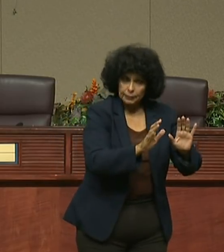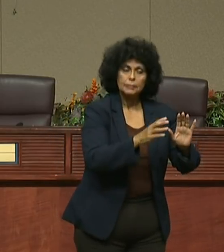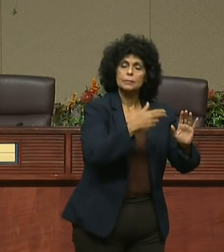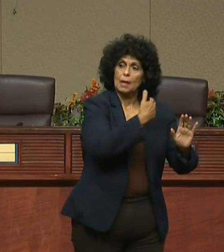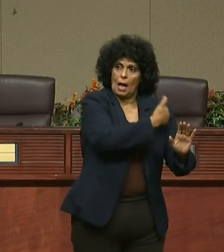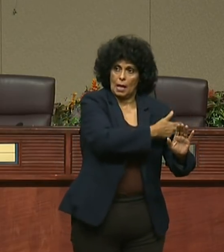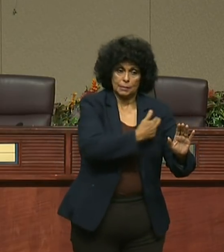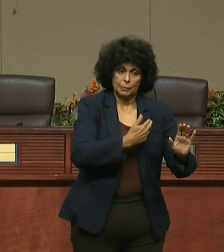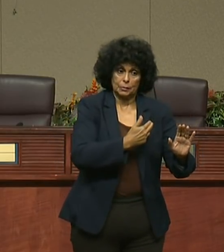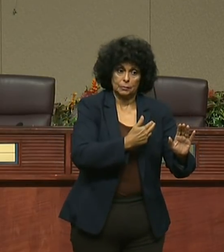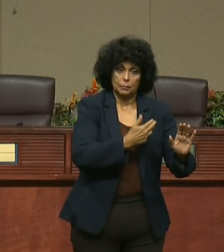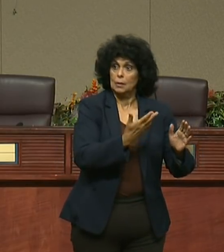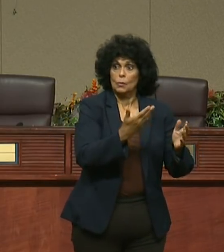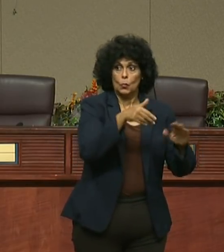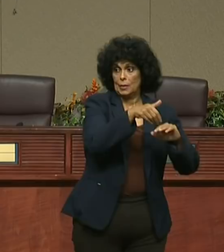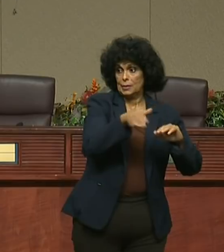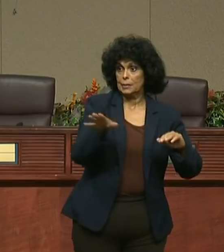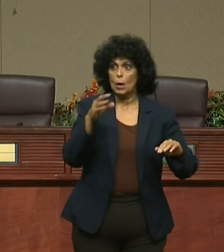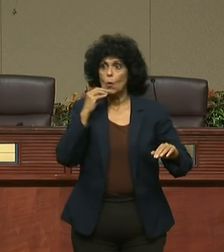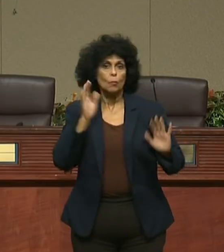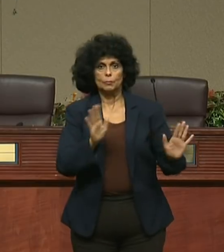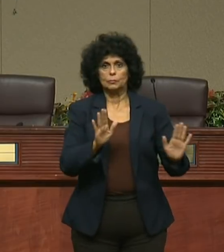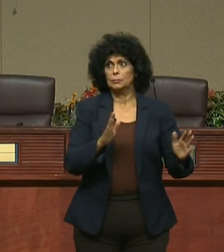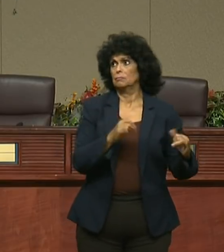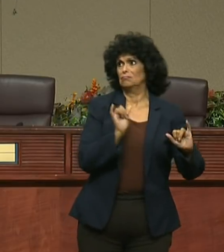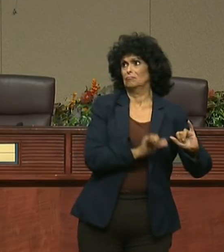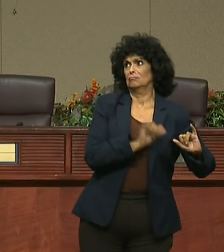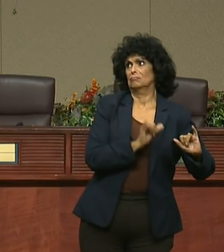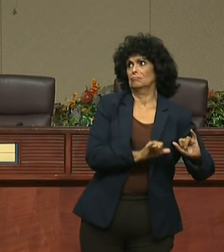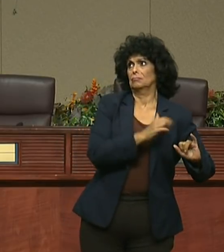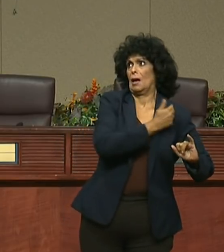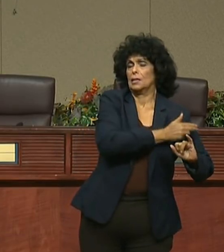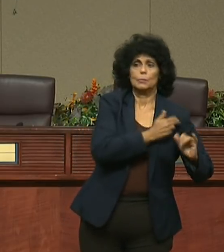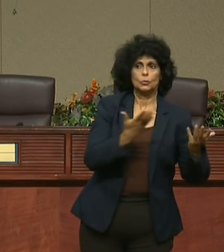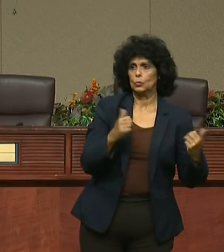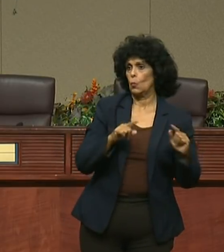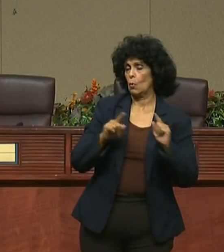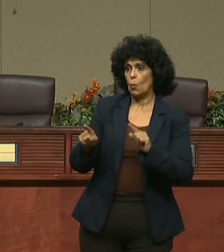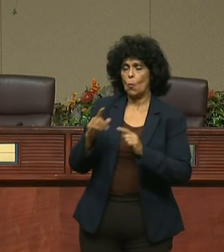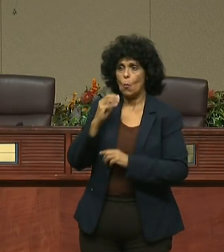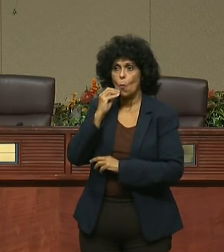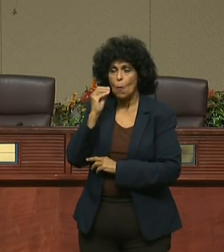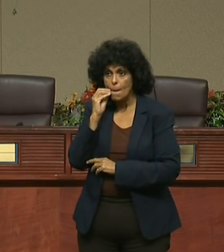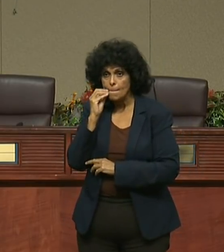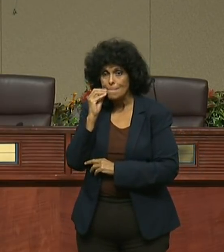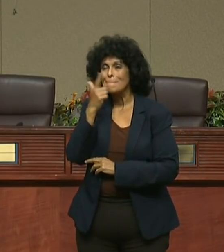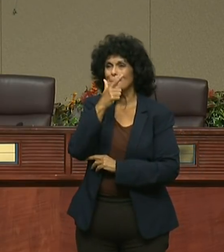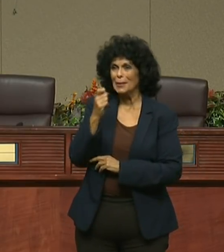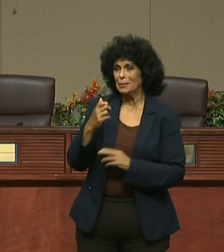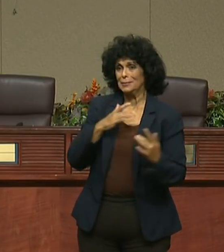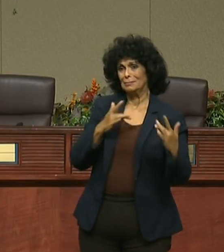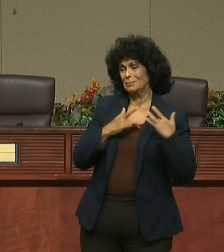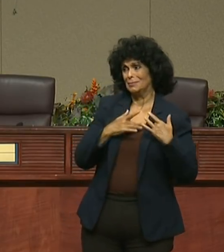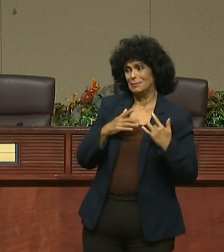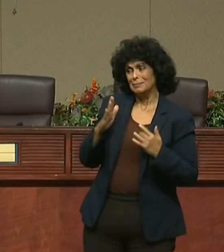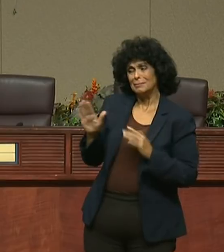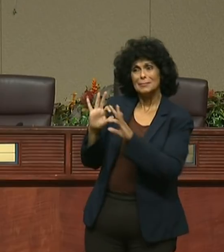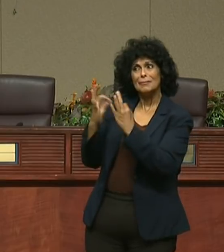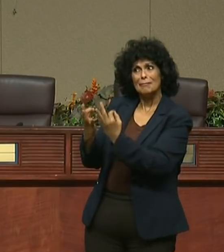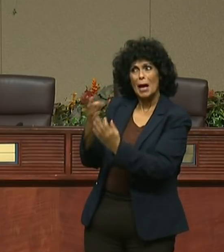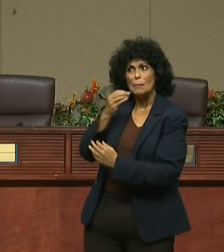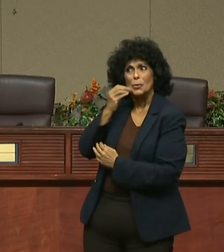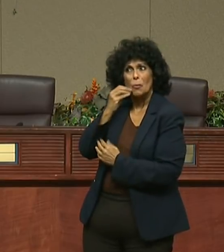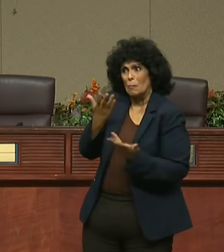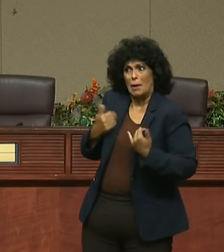want to be discharged because they don't want to go home because they are other family members. So